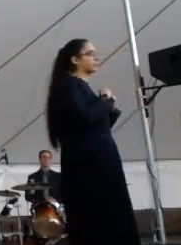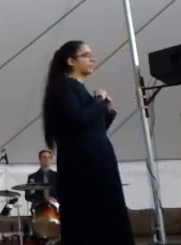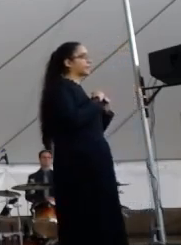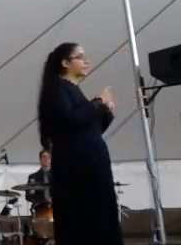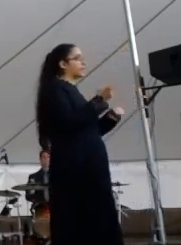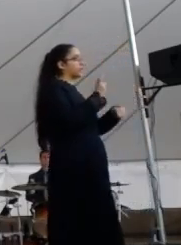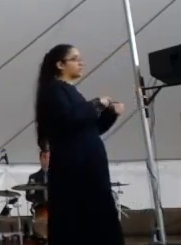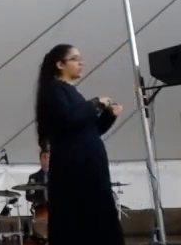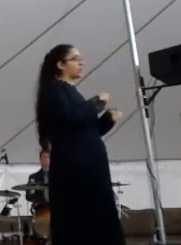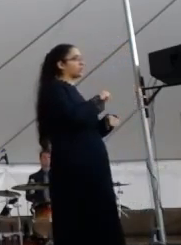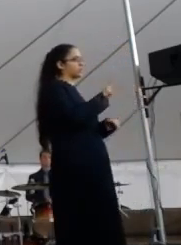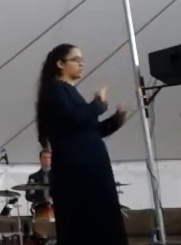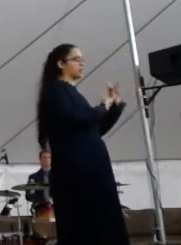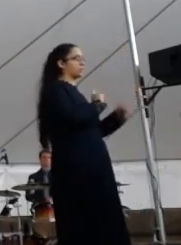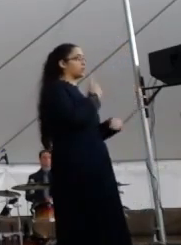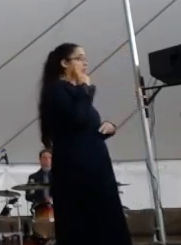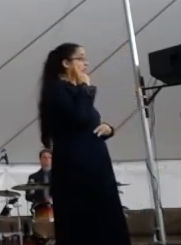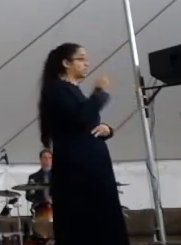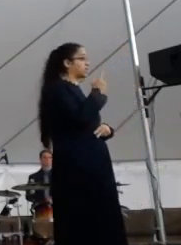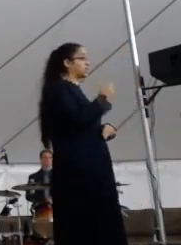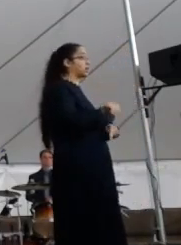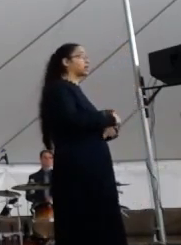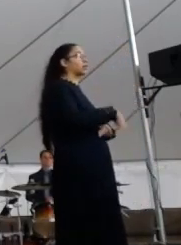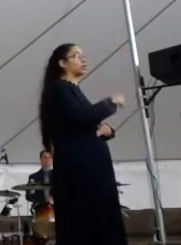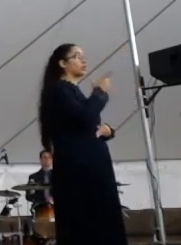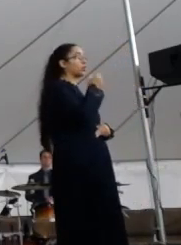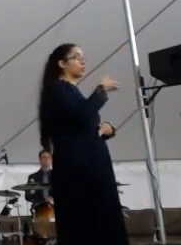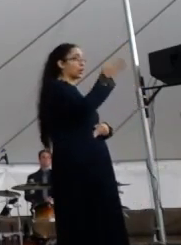It's time some of you look in the mirror and see who God made you to be.